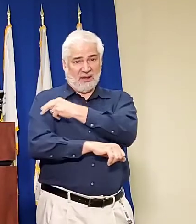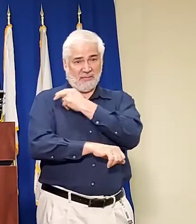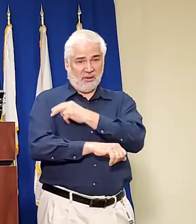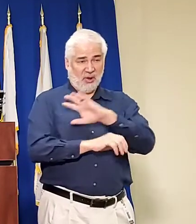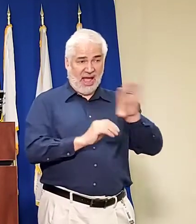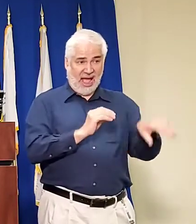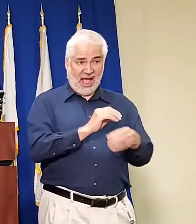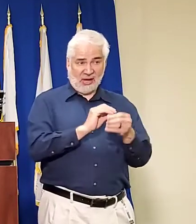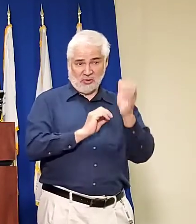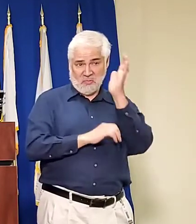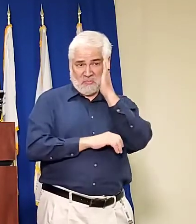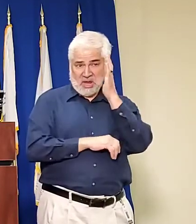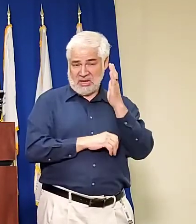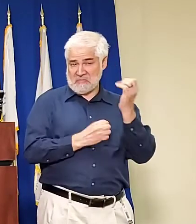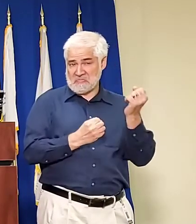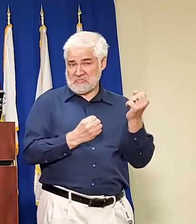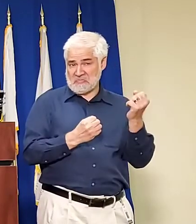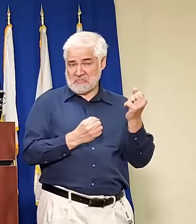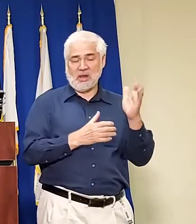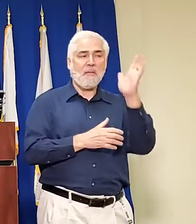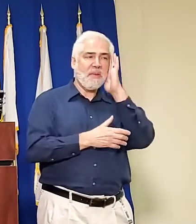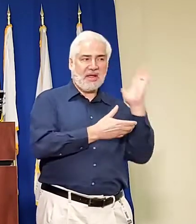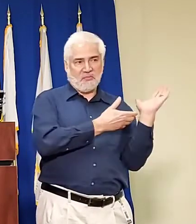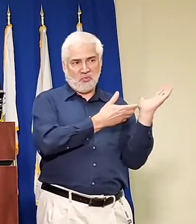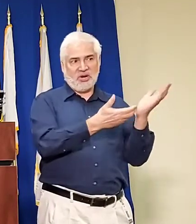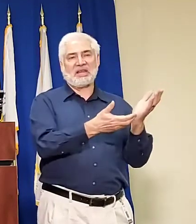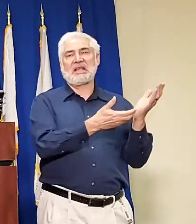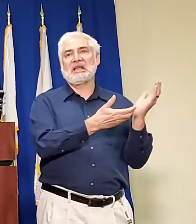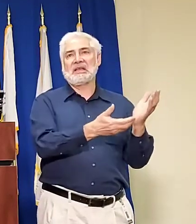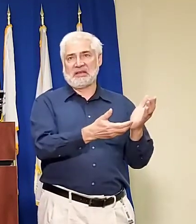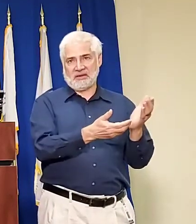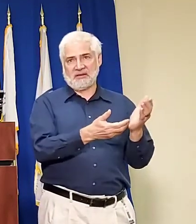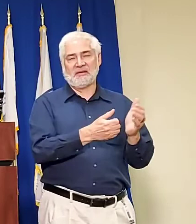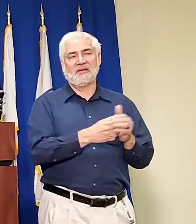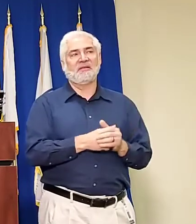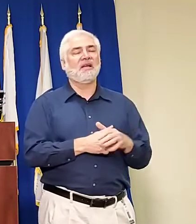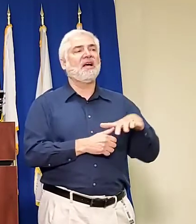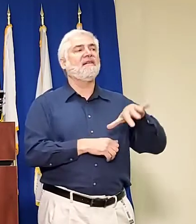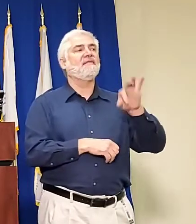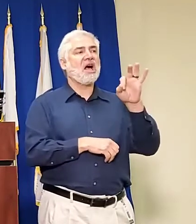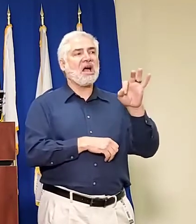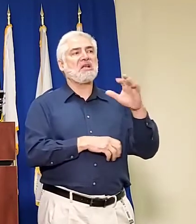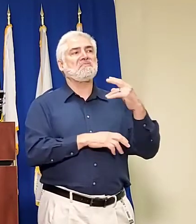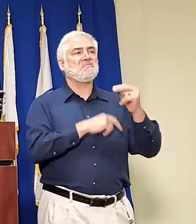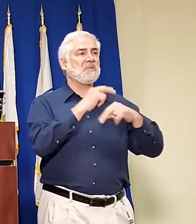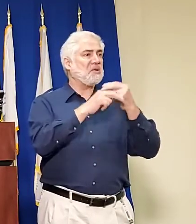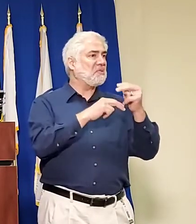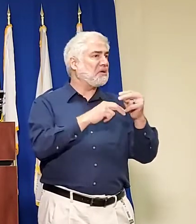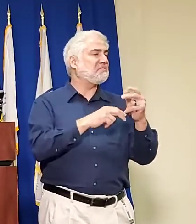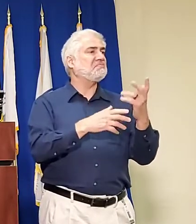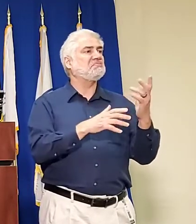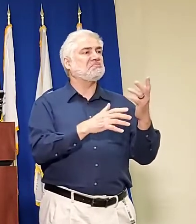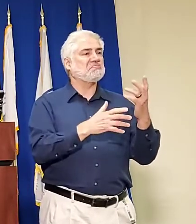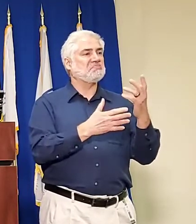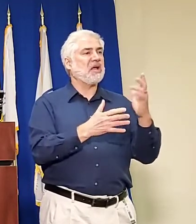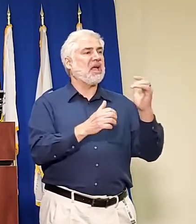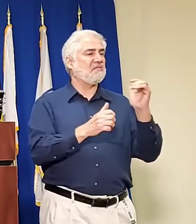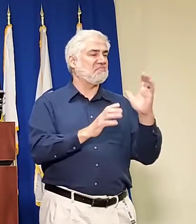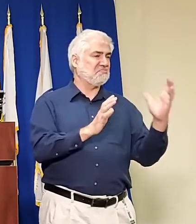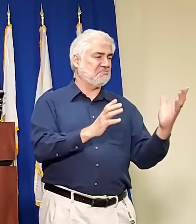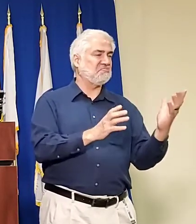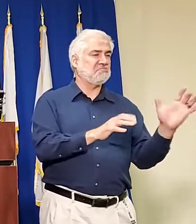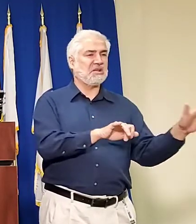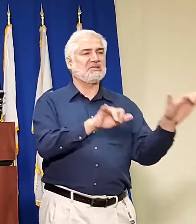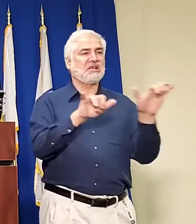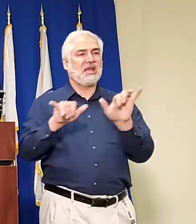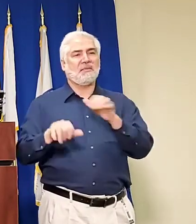beds. Well, the beds would have to be brought in. So you find a facility that can serve as a hospital space in